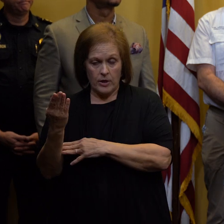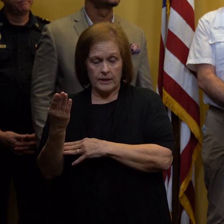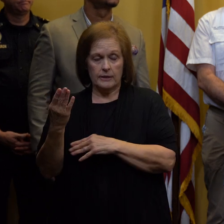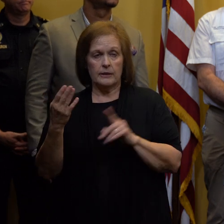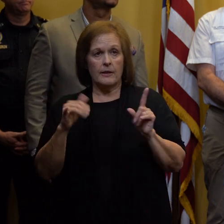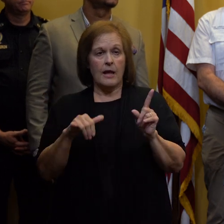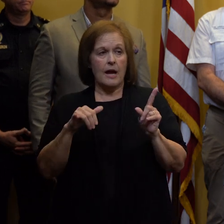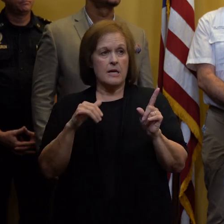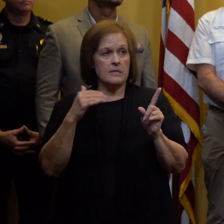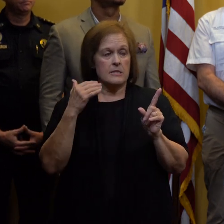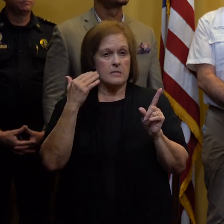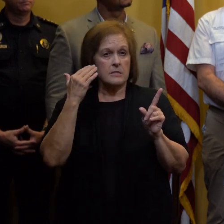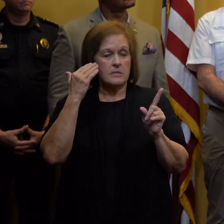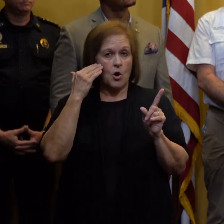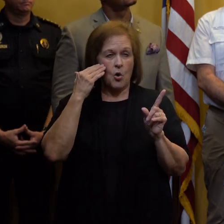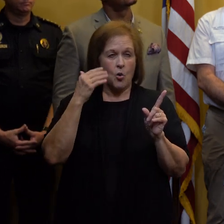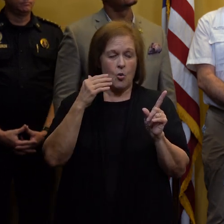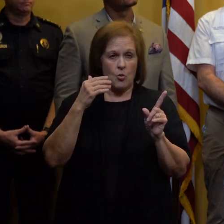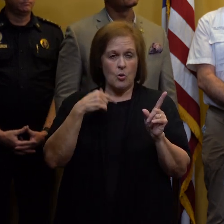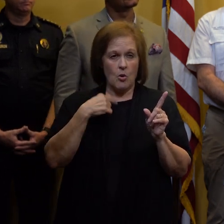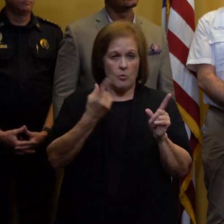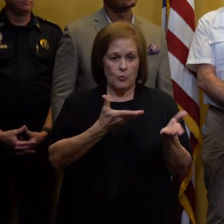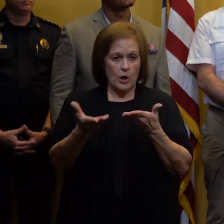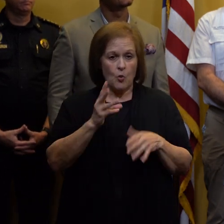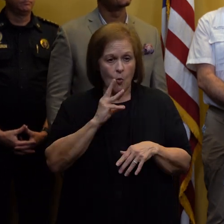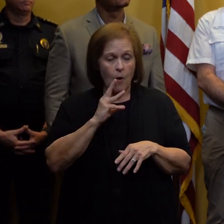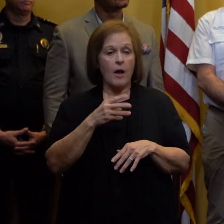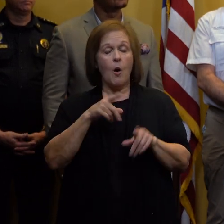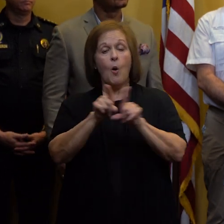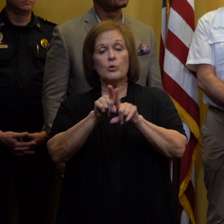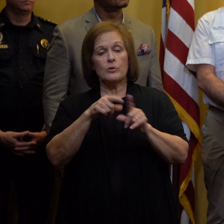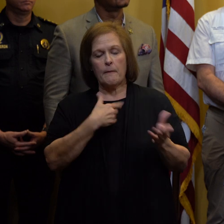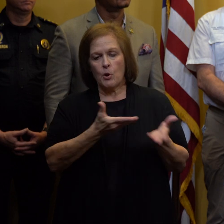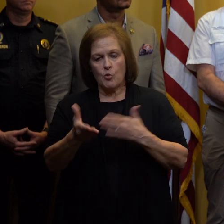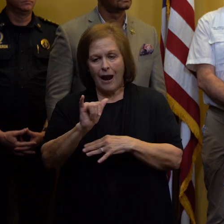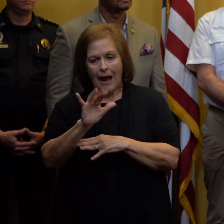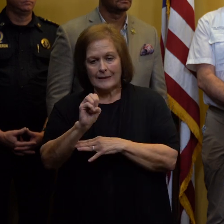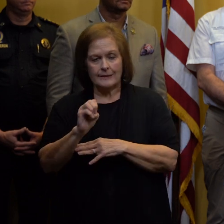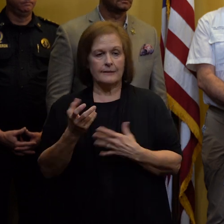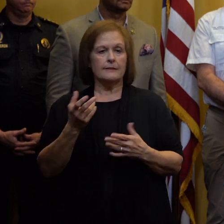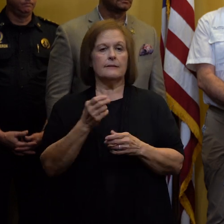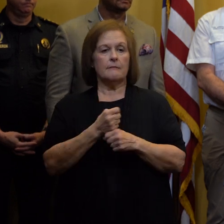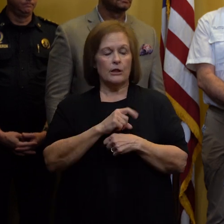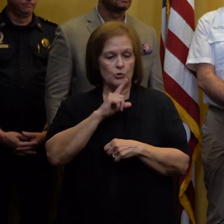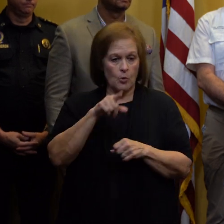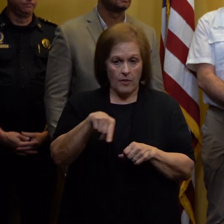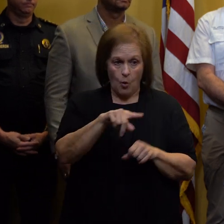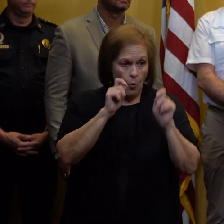my head, the 14 that I know of, I'm not only bringing them water, I'm also bringing them ice, and making sure they are